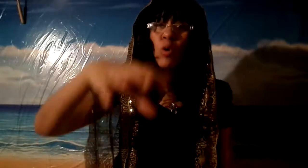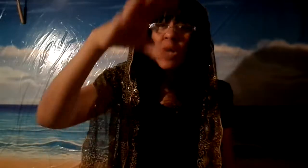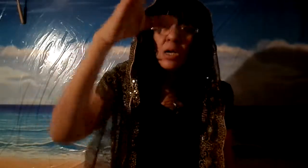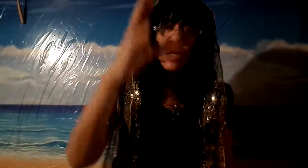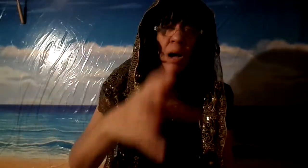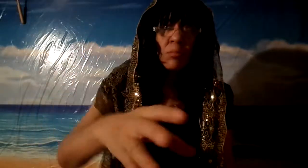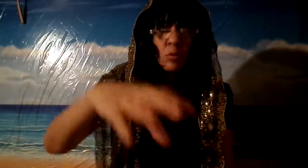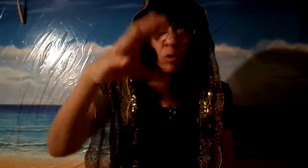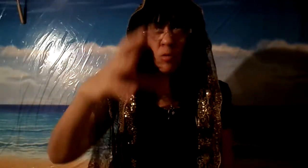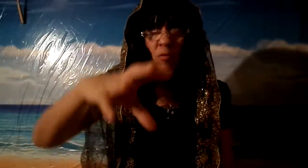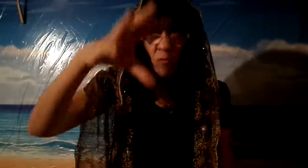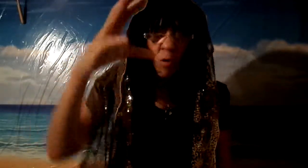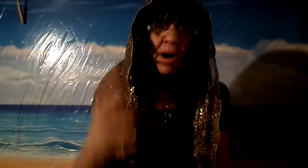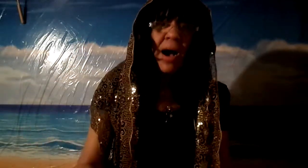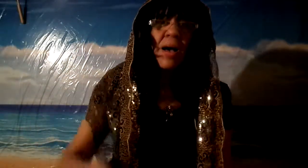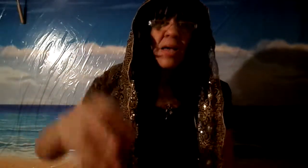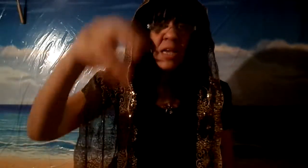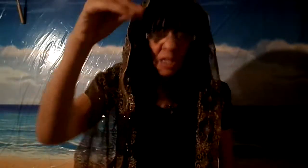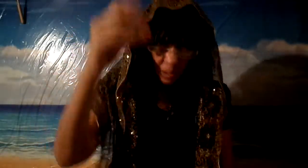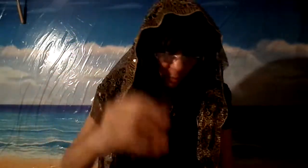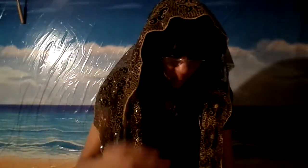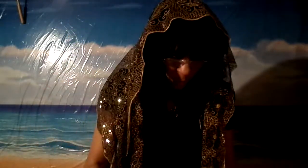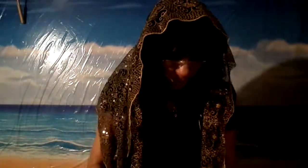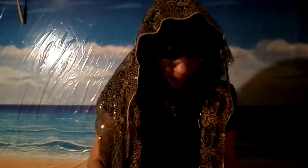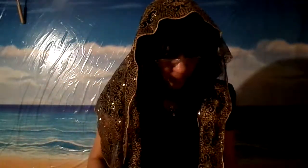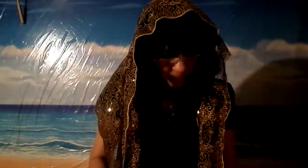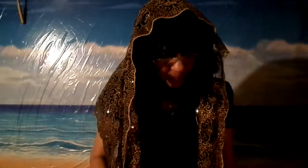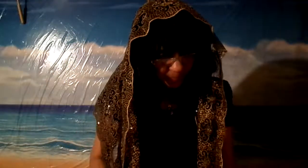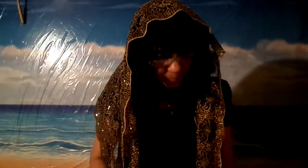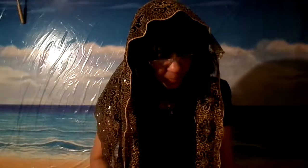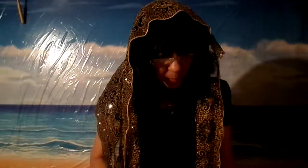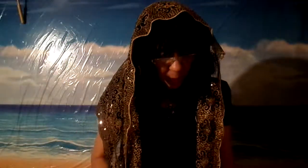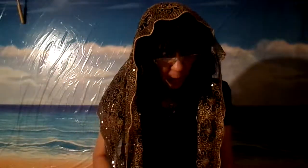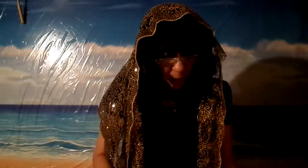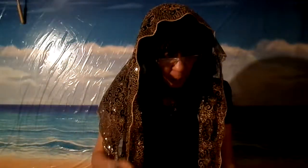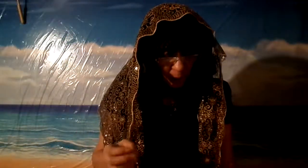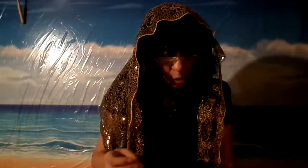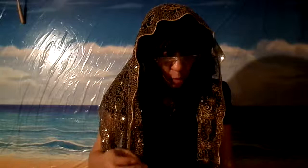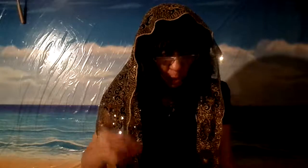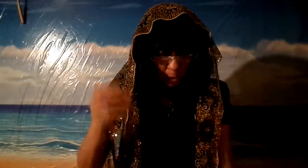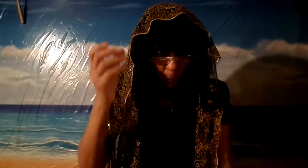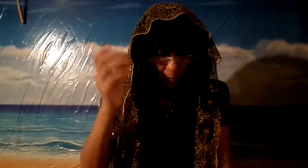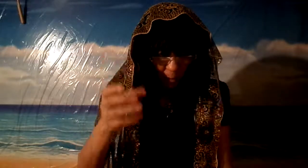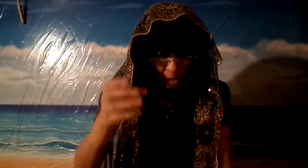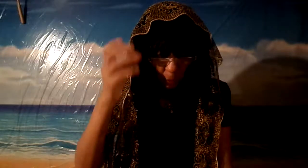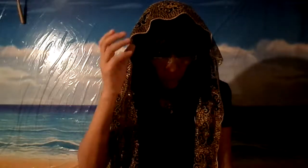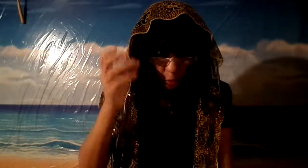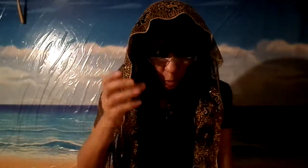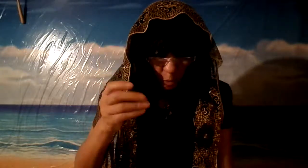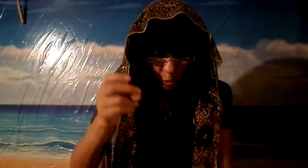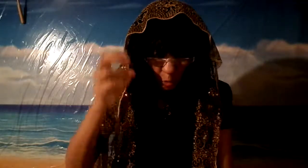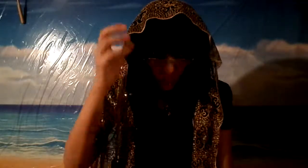you have to look for God and keep on praying. Be sure the purpose when you